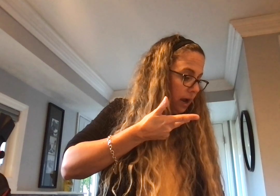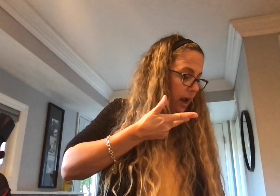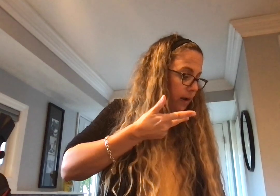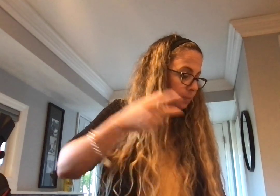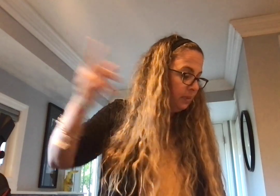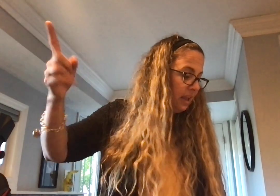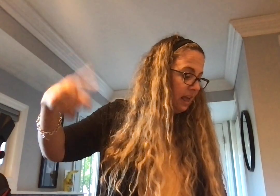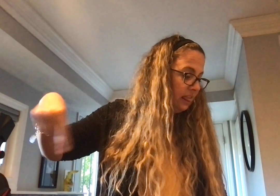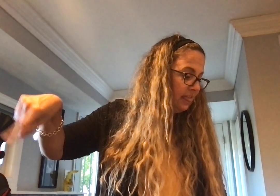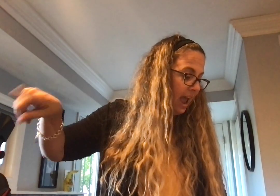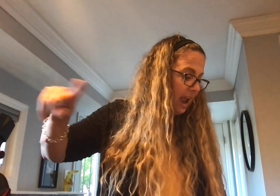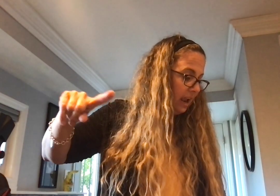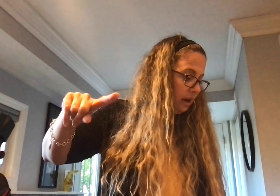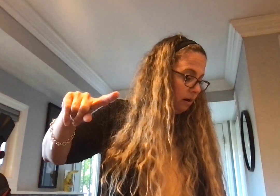okay? They,